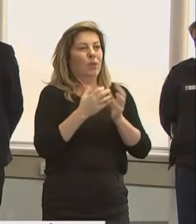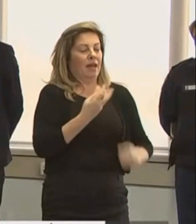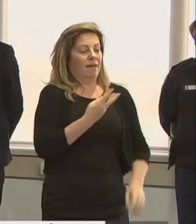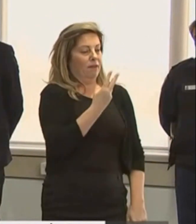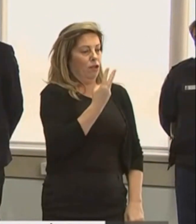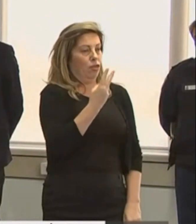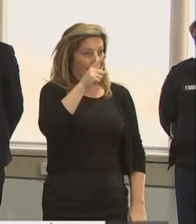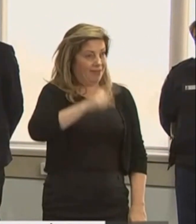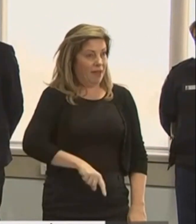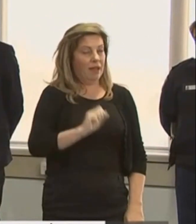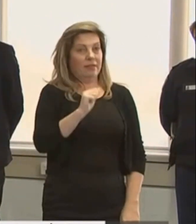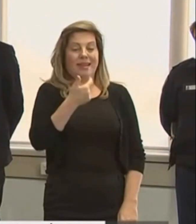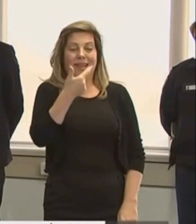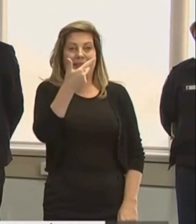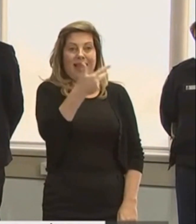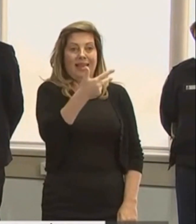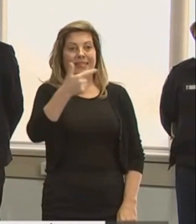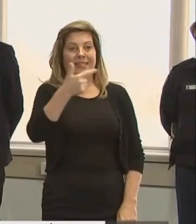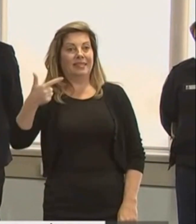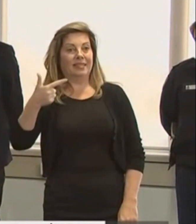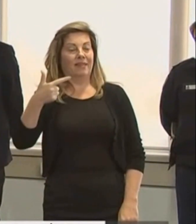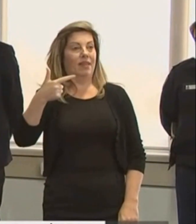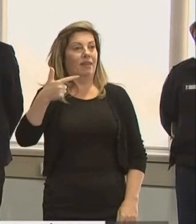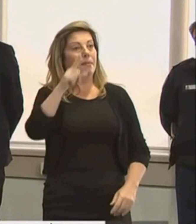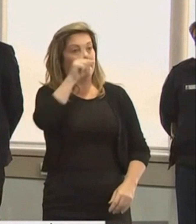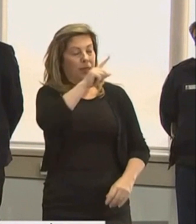our total cases here in New South Wales to